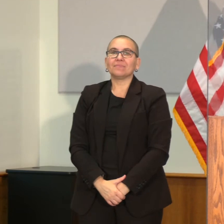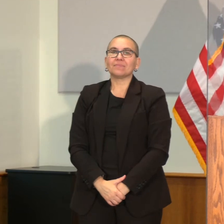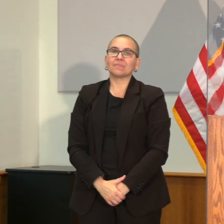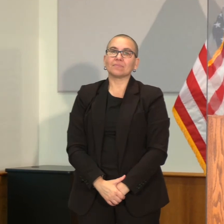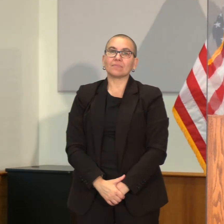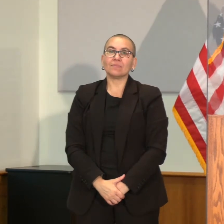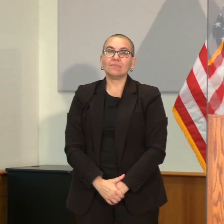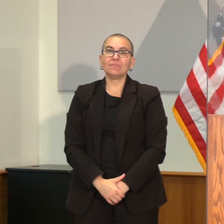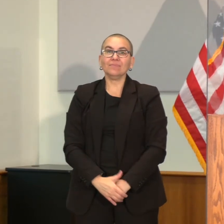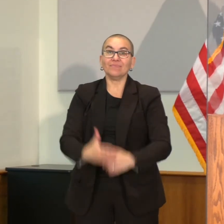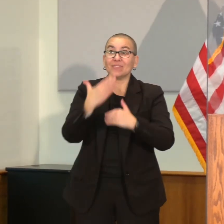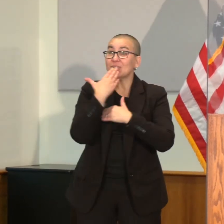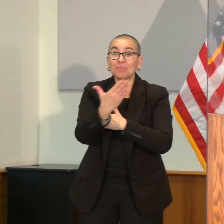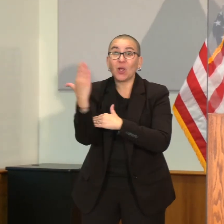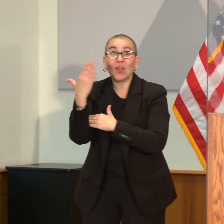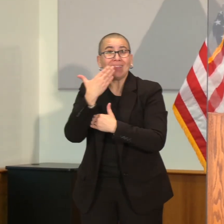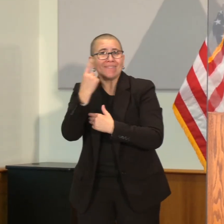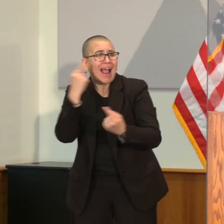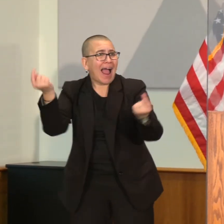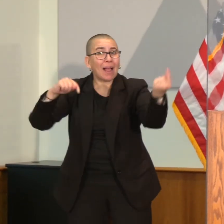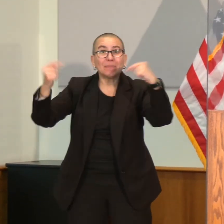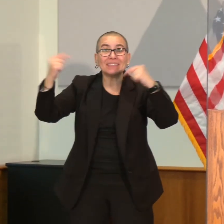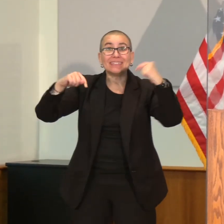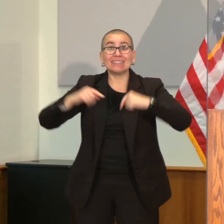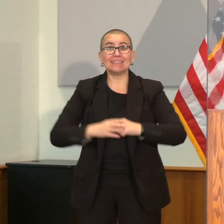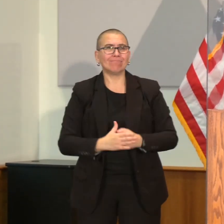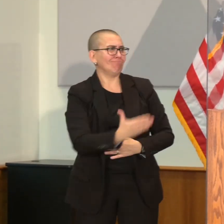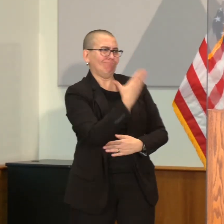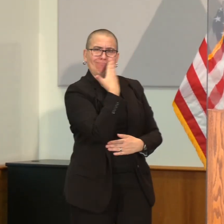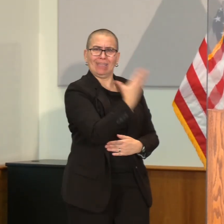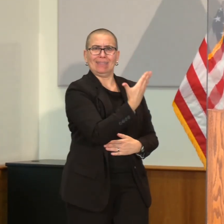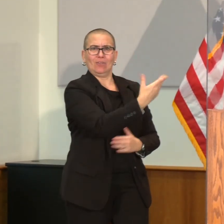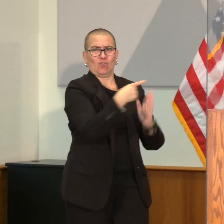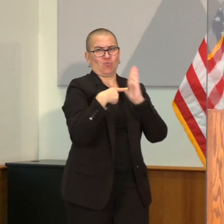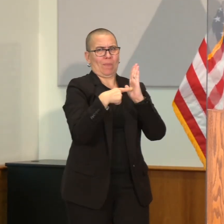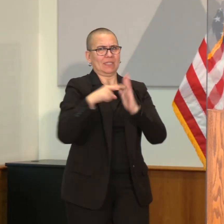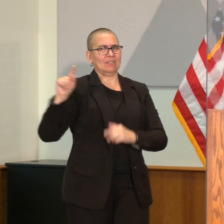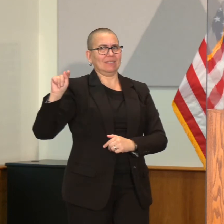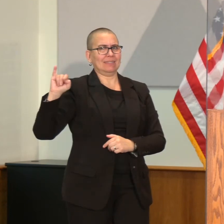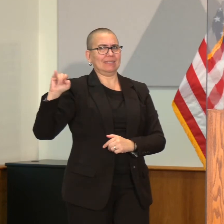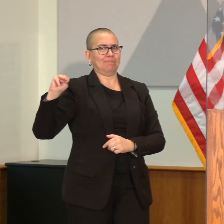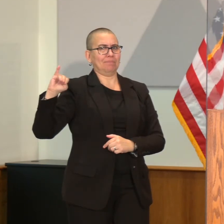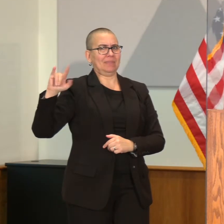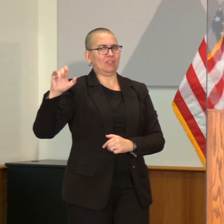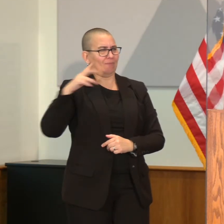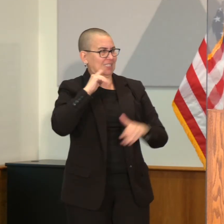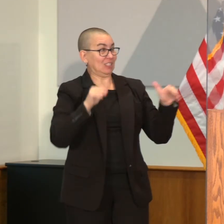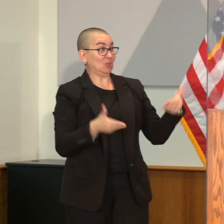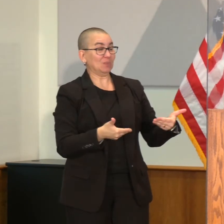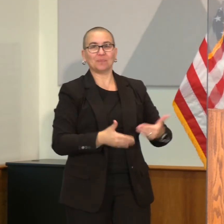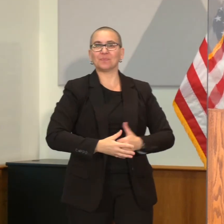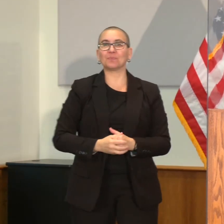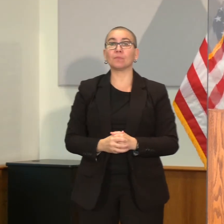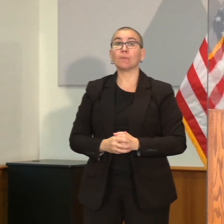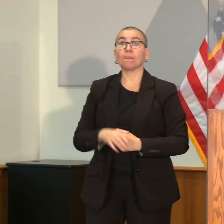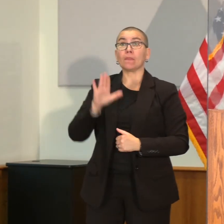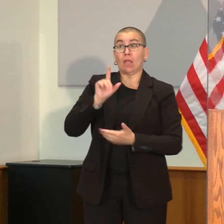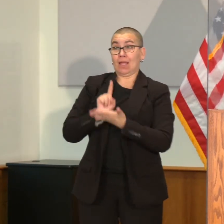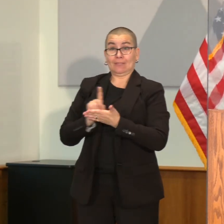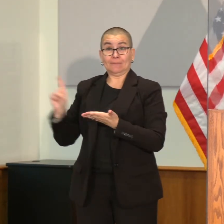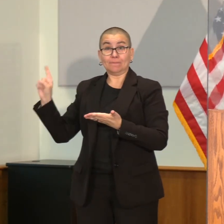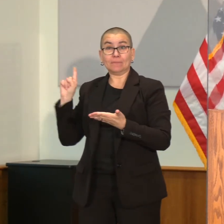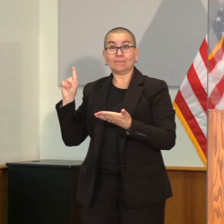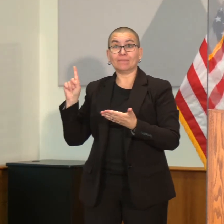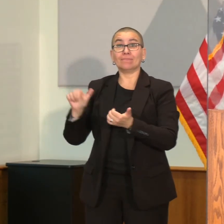Good morning, everybody. Thank you for being here. And Rep. Miller, thank you for that. You know, just this past week, we passed the Public Safety